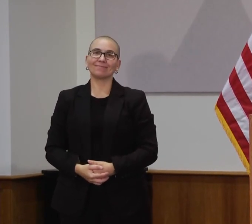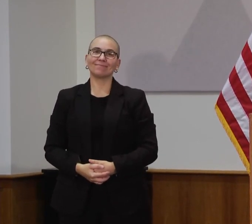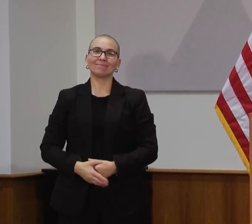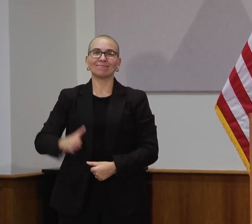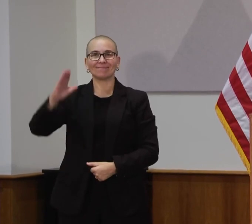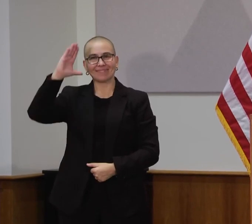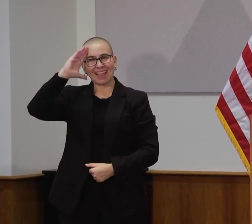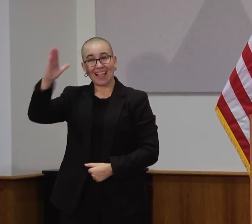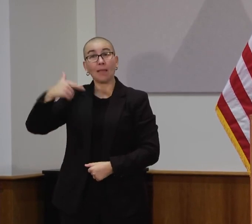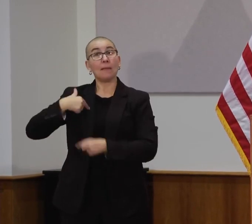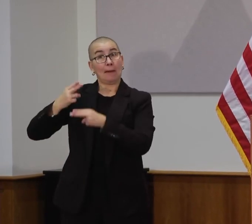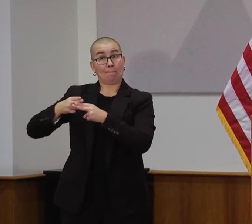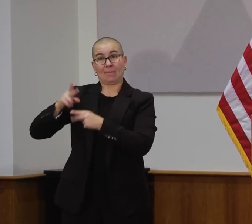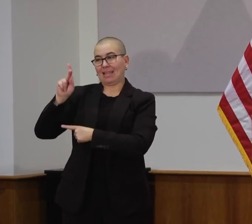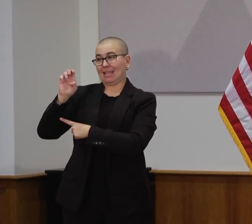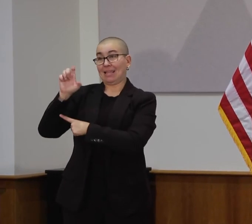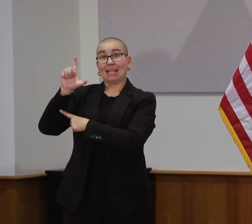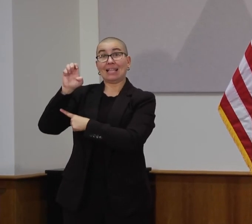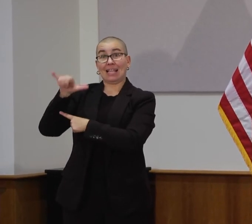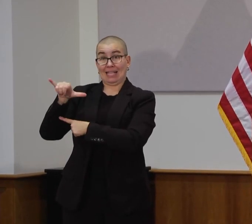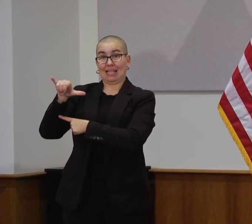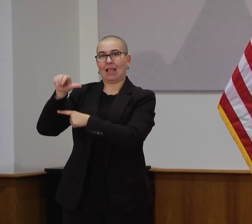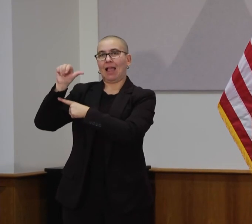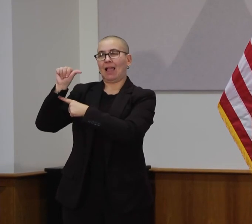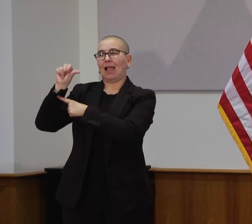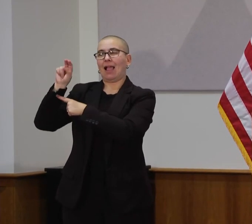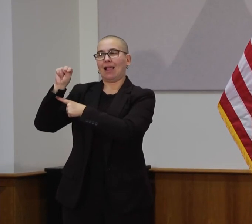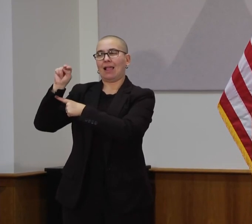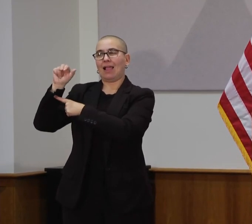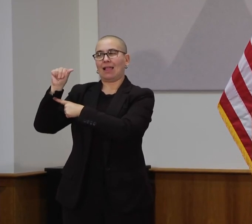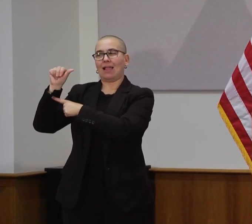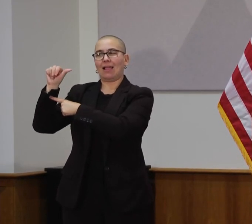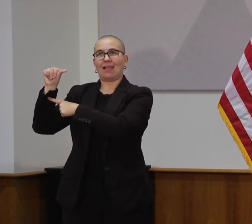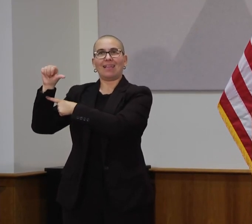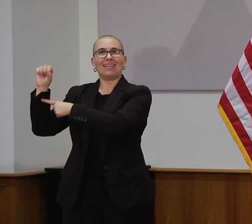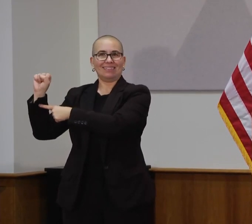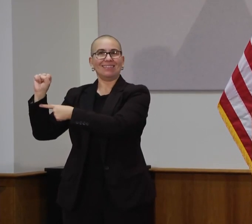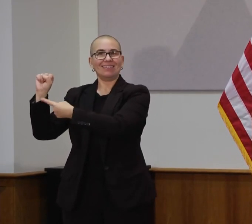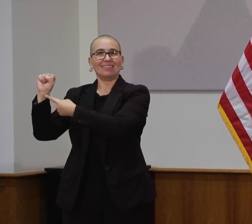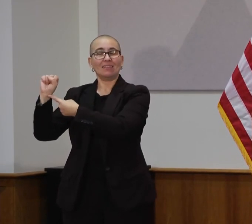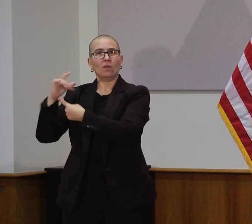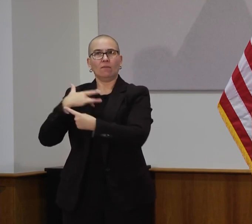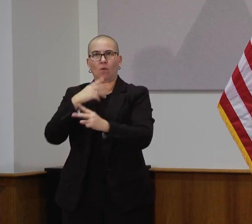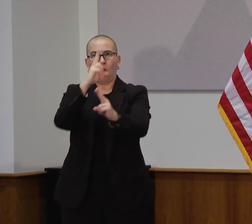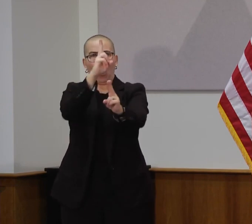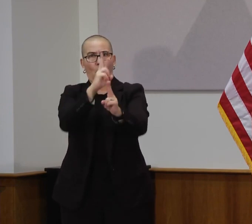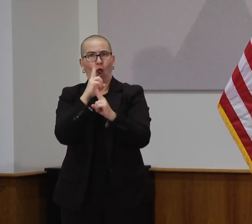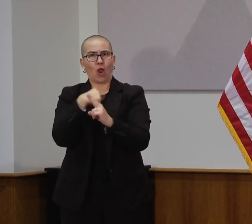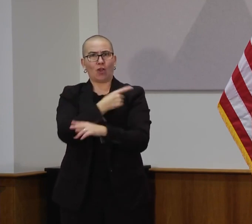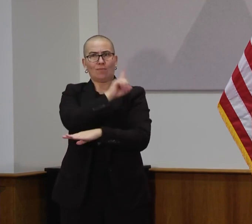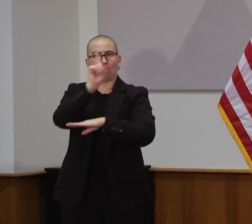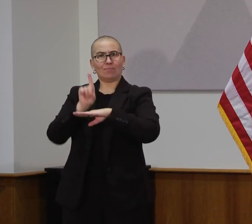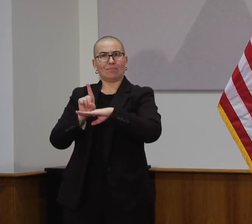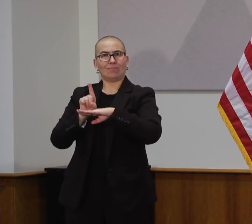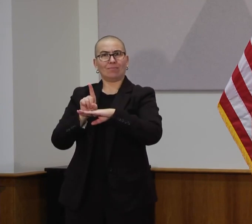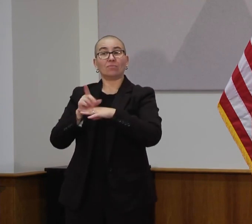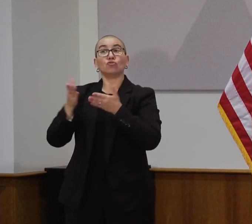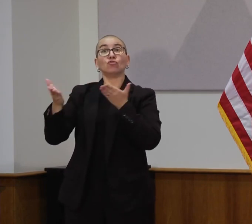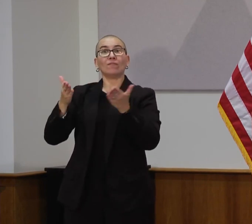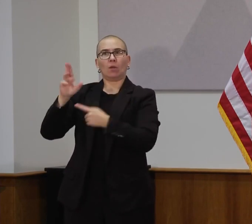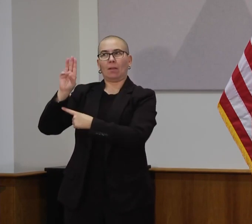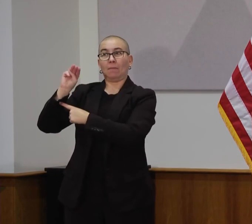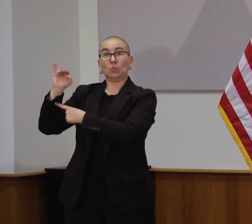Hi, my name is Kelly Honest, and I've had the privilege of serving the people of Minnesota and its neighbors as an RN for 12